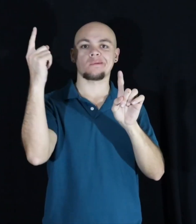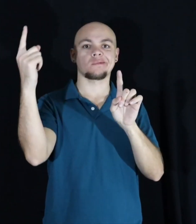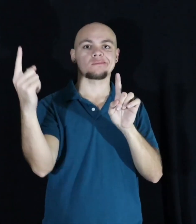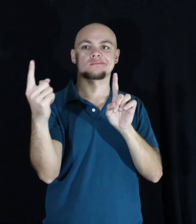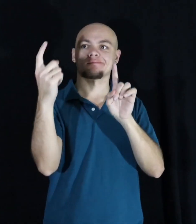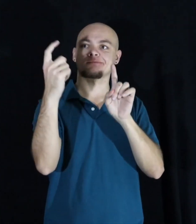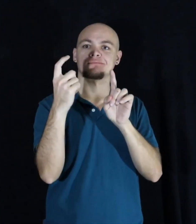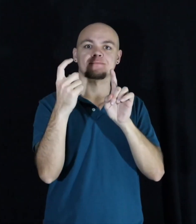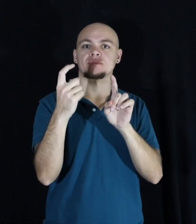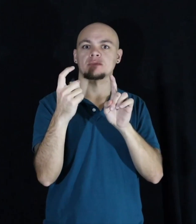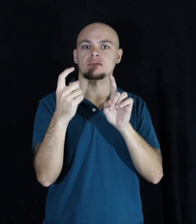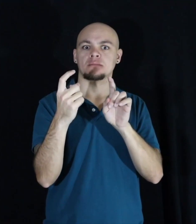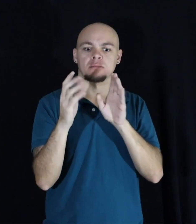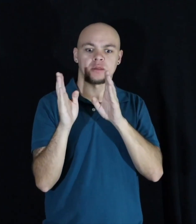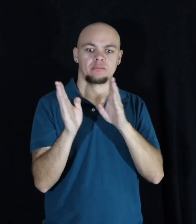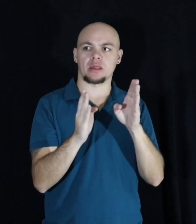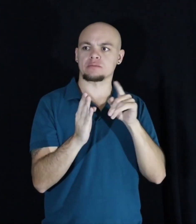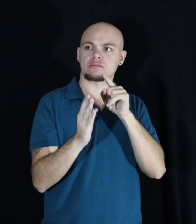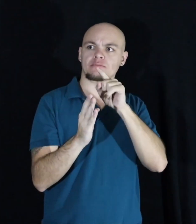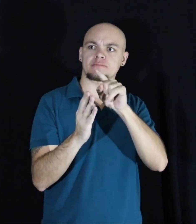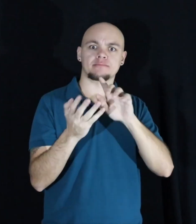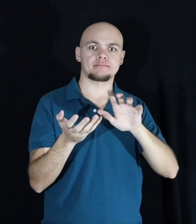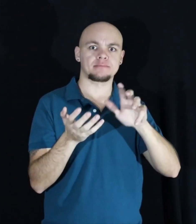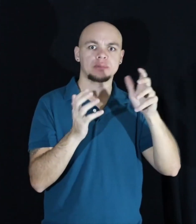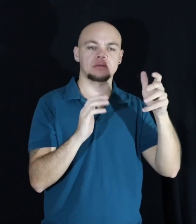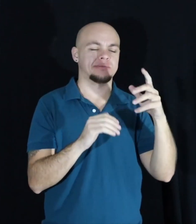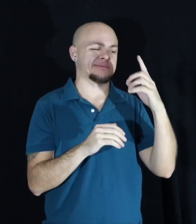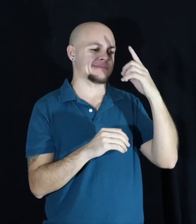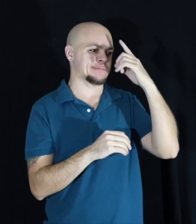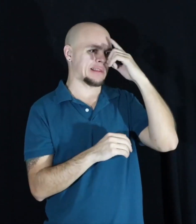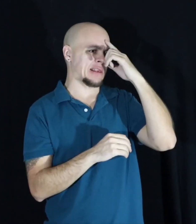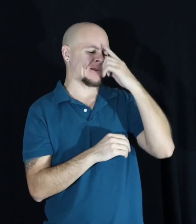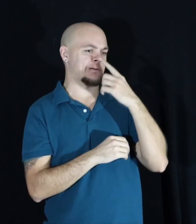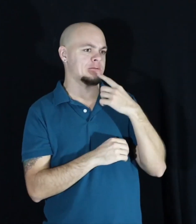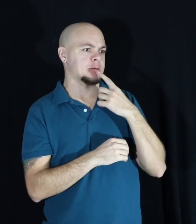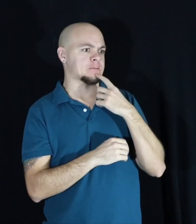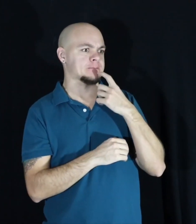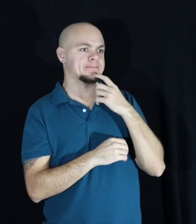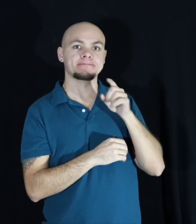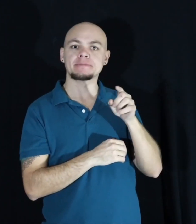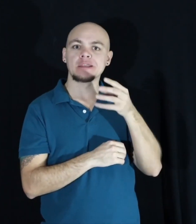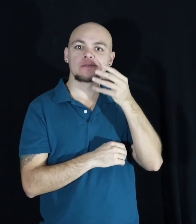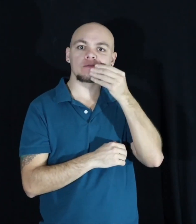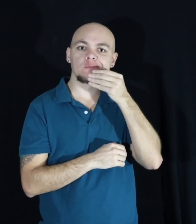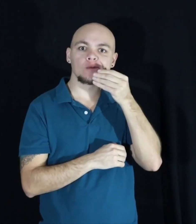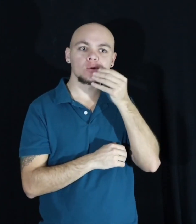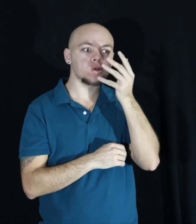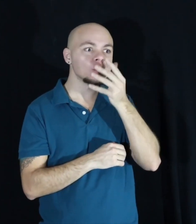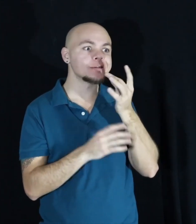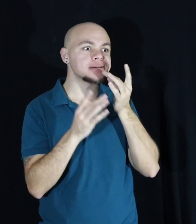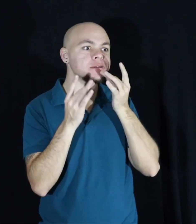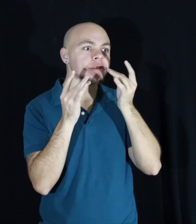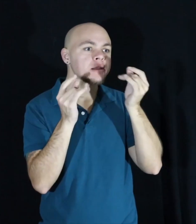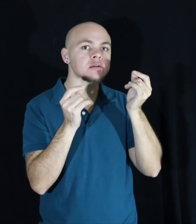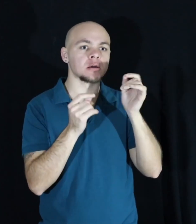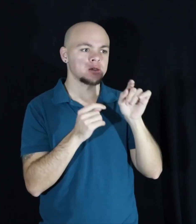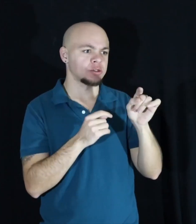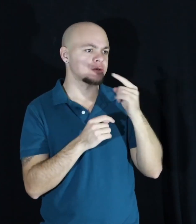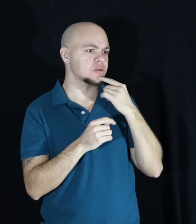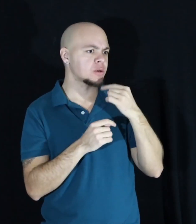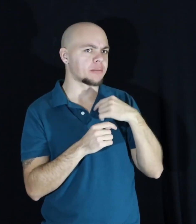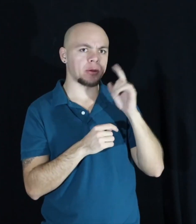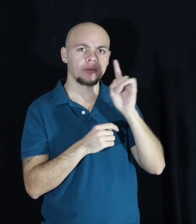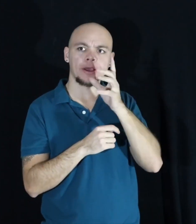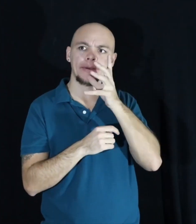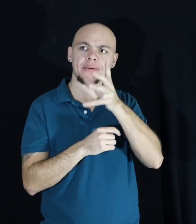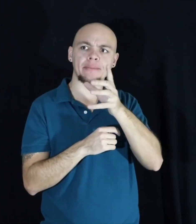messes up her plan. The wolf thinks to himself, "Oh, that food looks tasty, and this girl has told me where her grandmother lives.